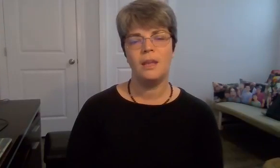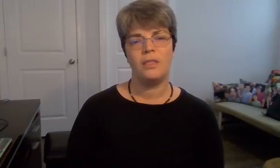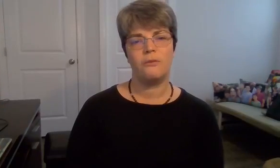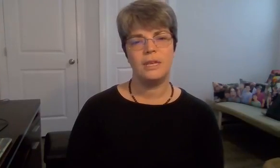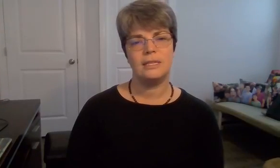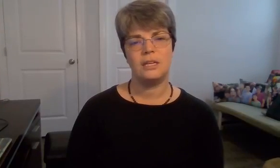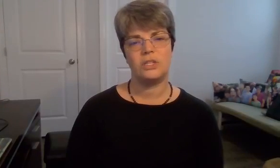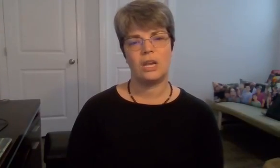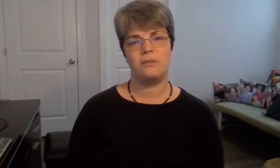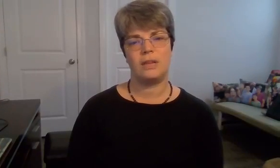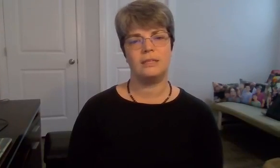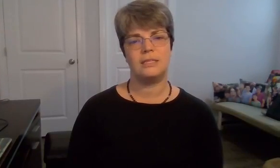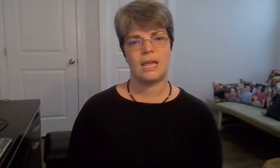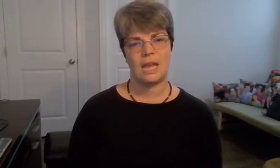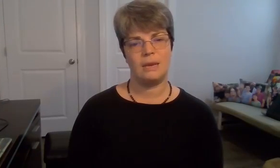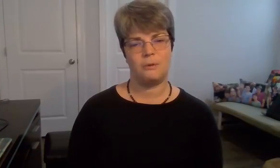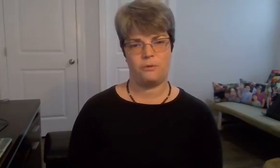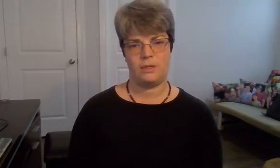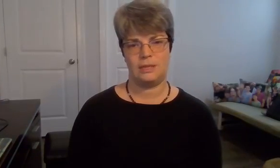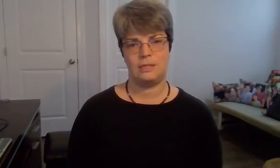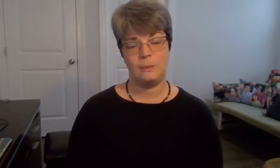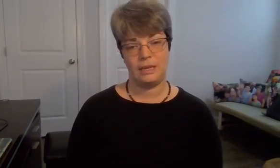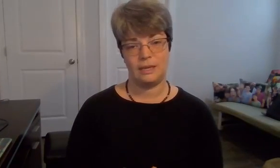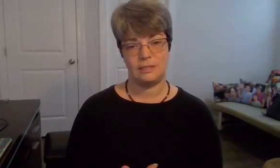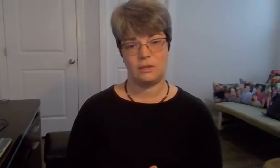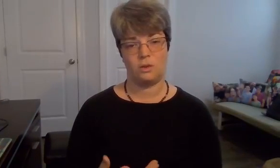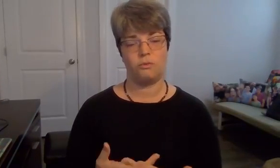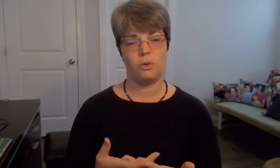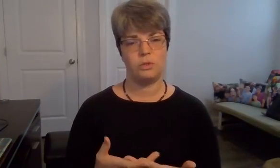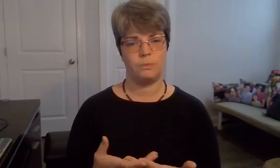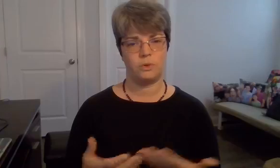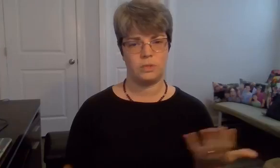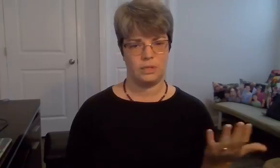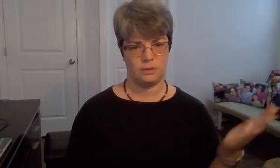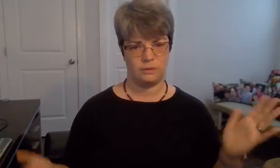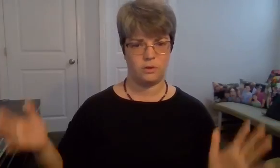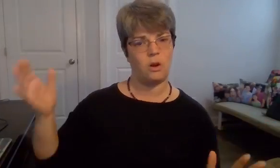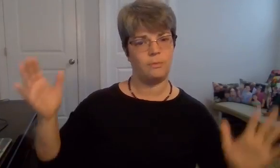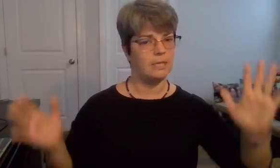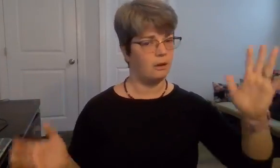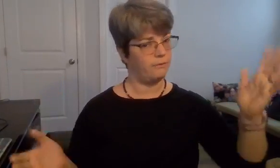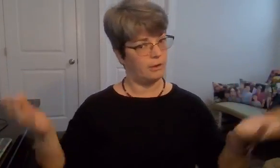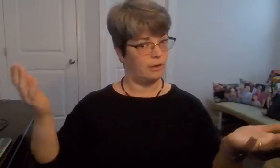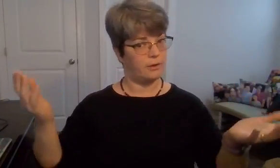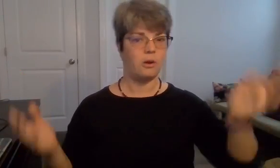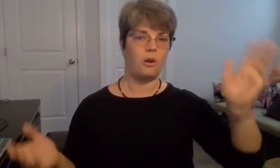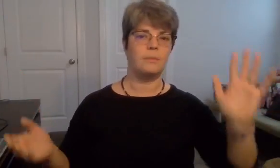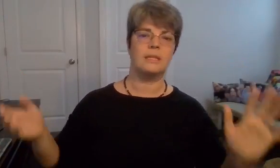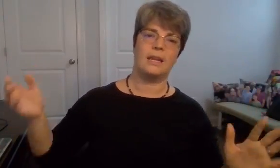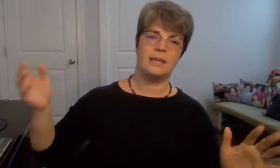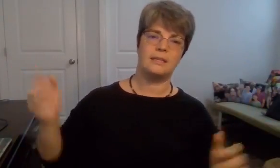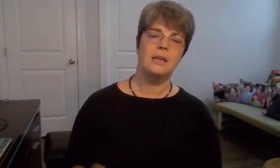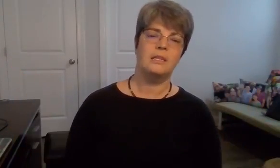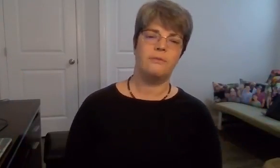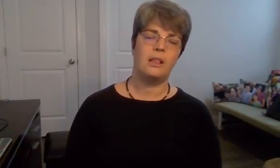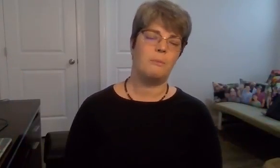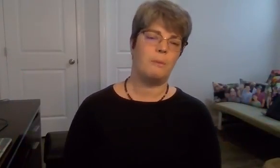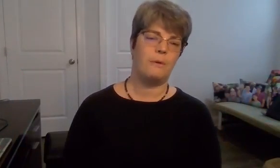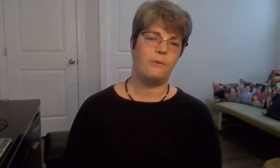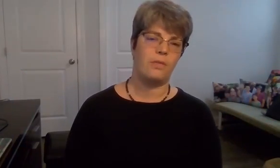The reason that a child can sign before they can speak is that the gross motor skills of their arms, all of our arms and legs, develop before the